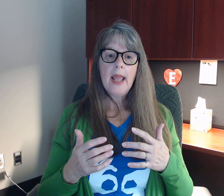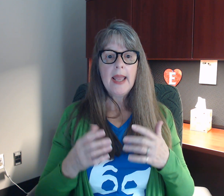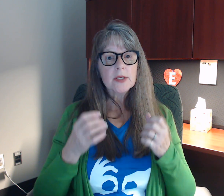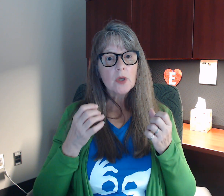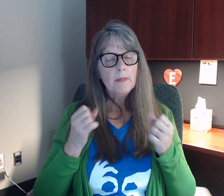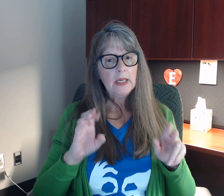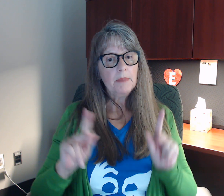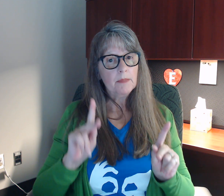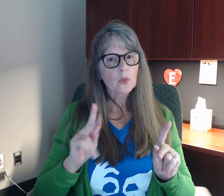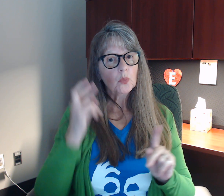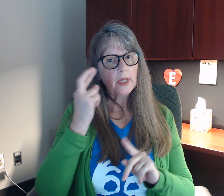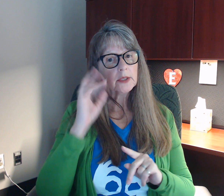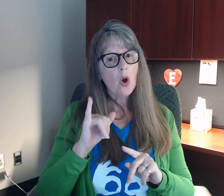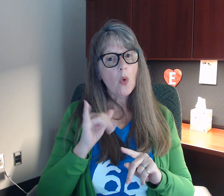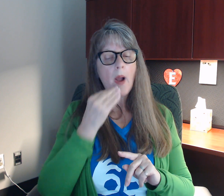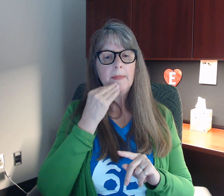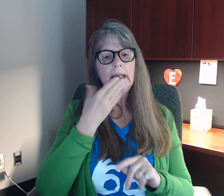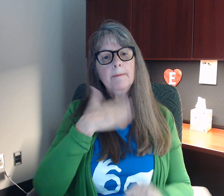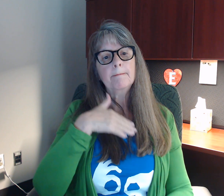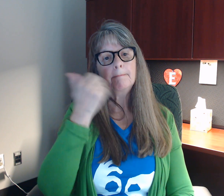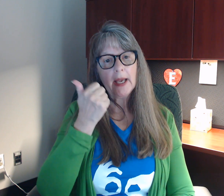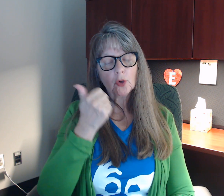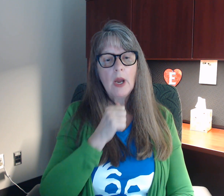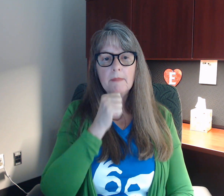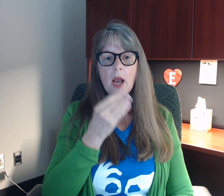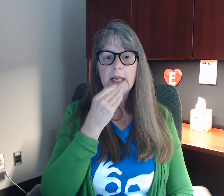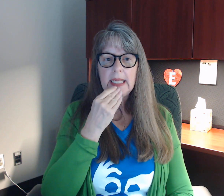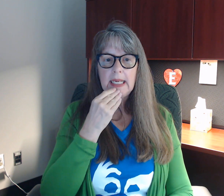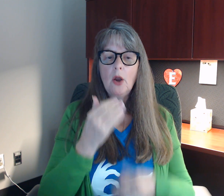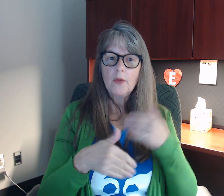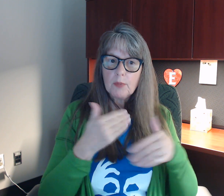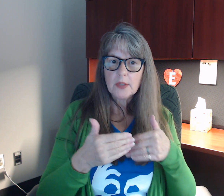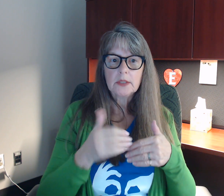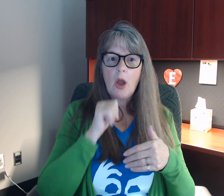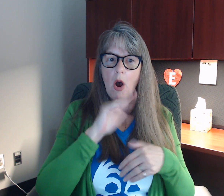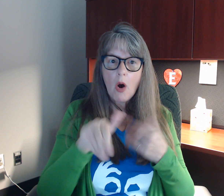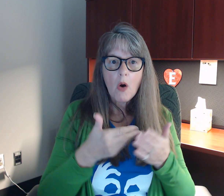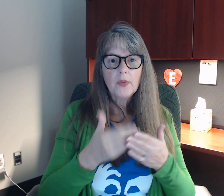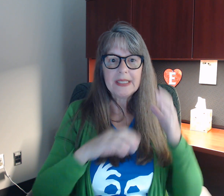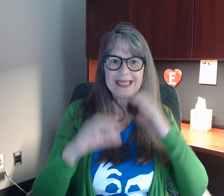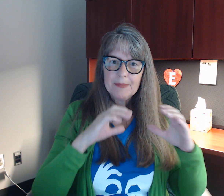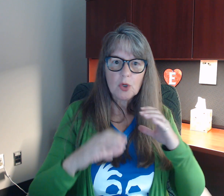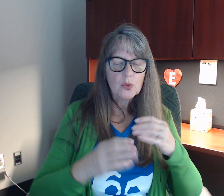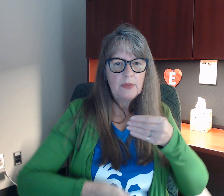And so many people realize, oh, I'm eating better. I'm not eating all this processed, all these chemicals that they